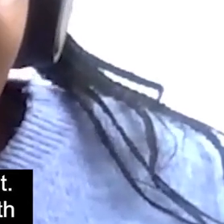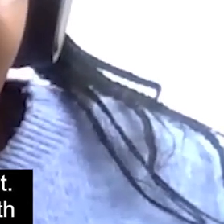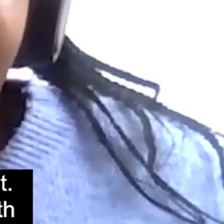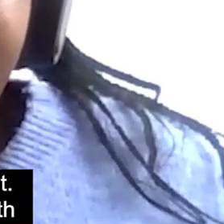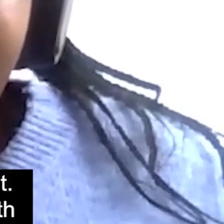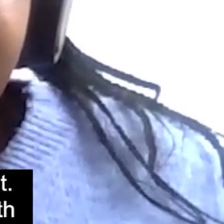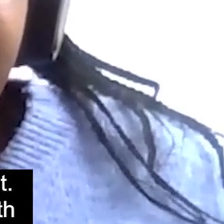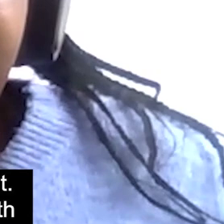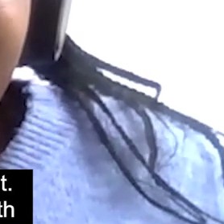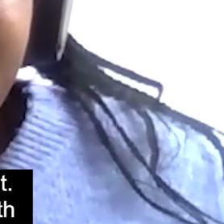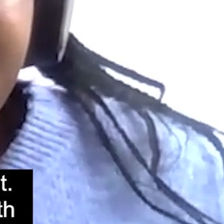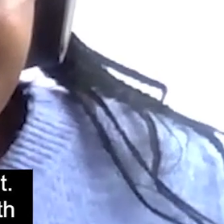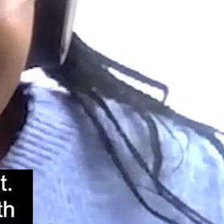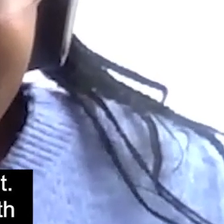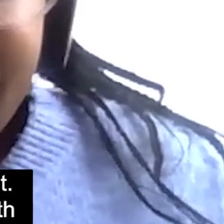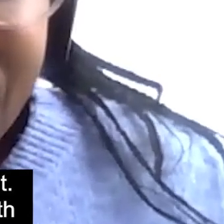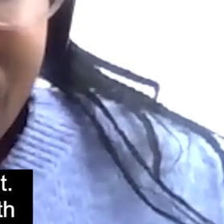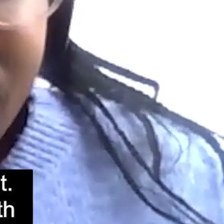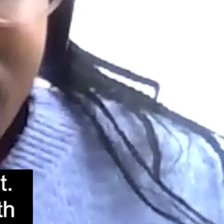of something for a bit.